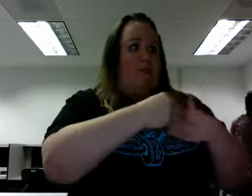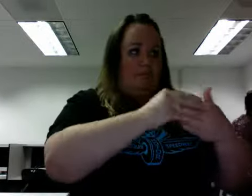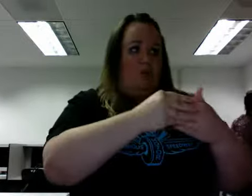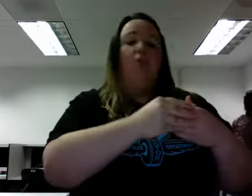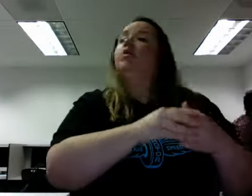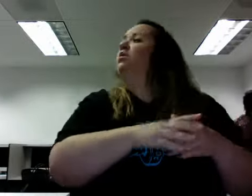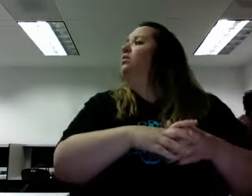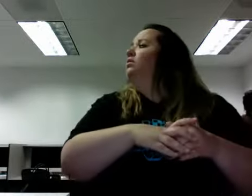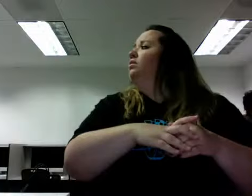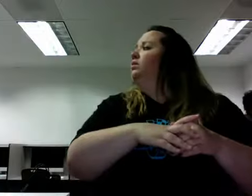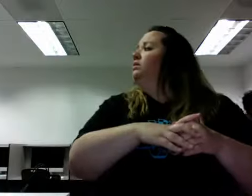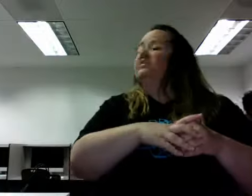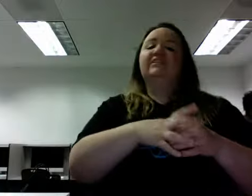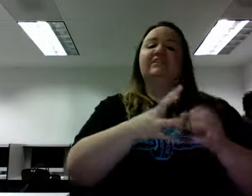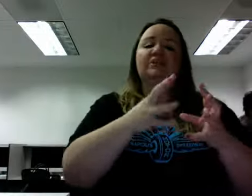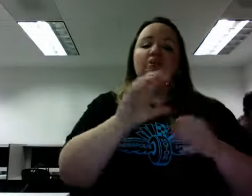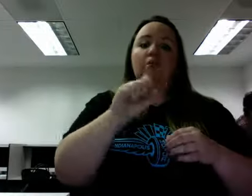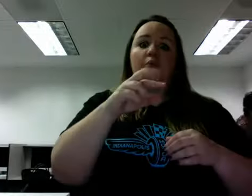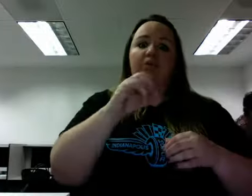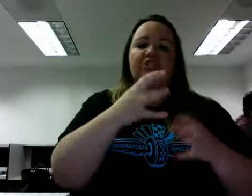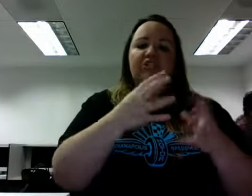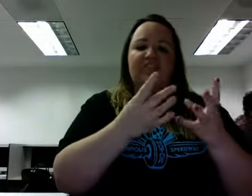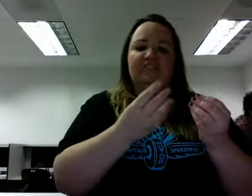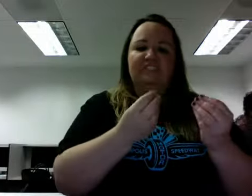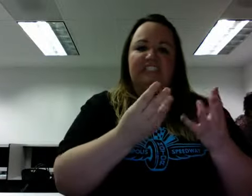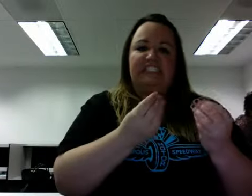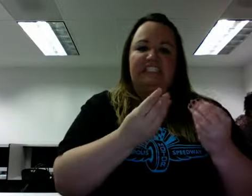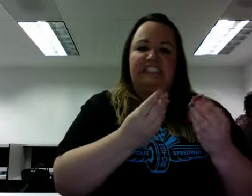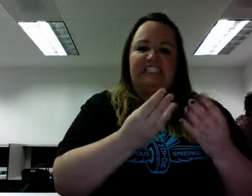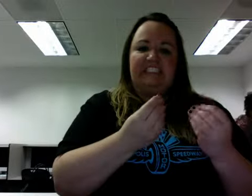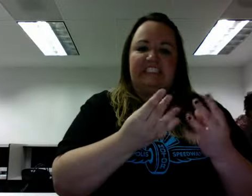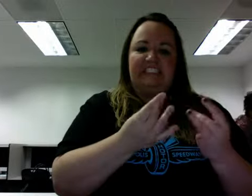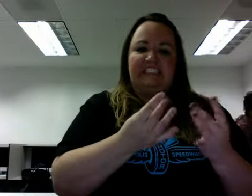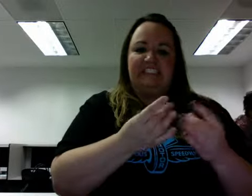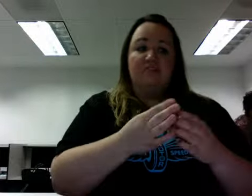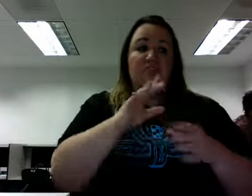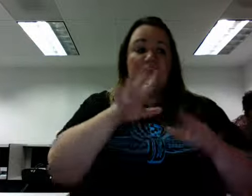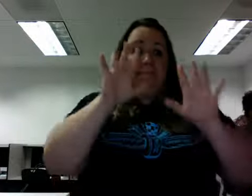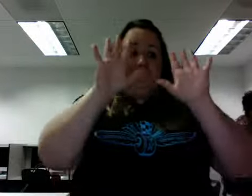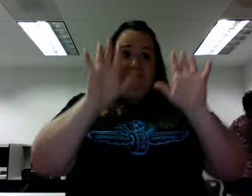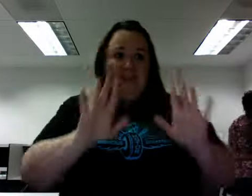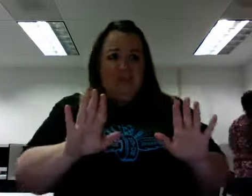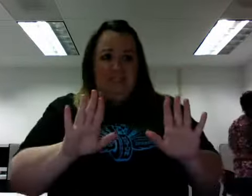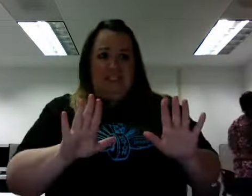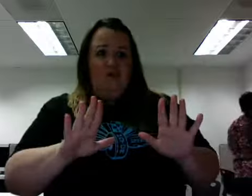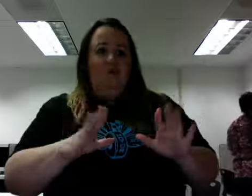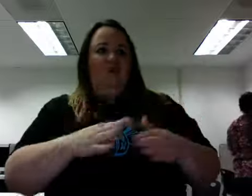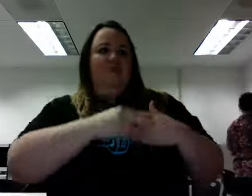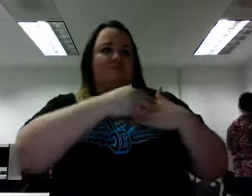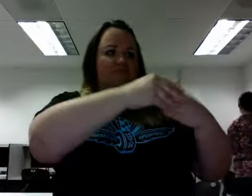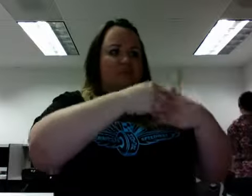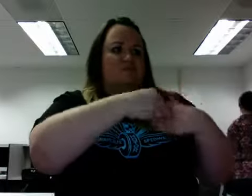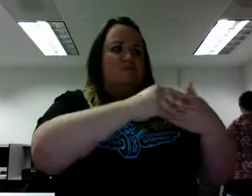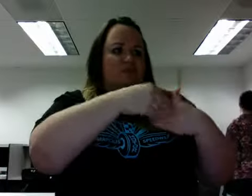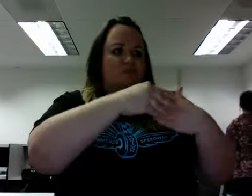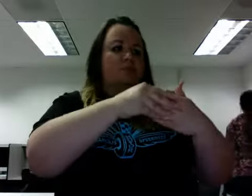It's squishy. Guys and girls, I think it's amazing though. Even though it is softer and bendable, it does still support. It does